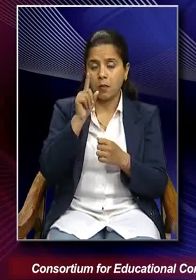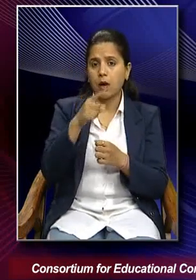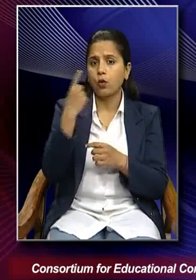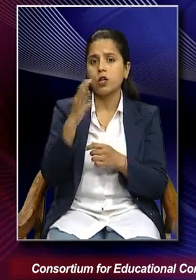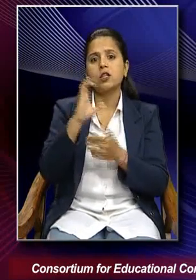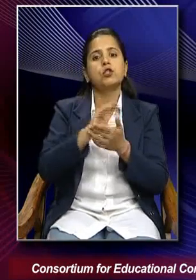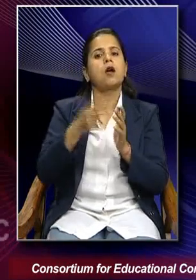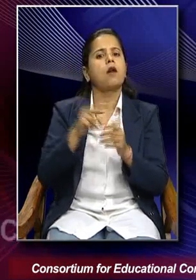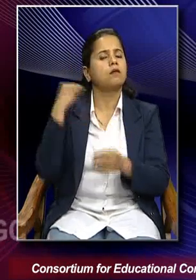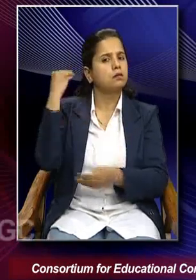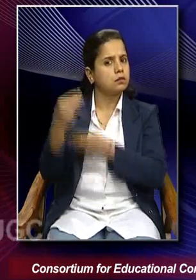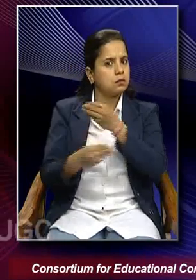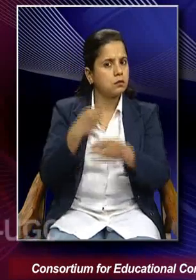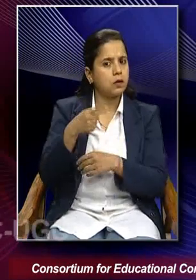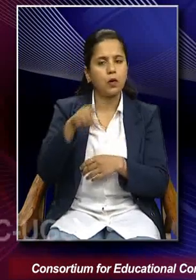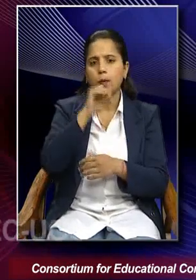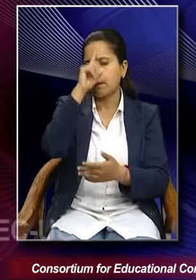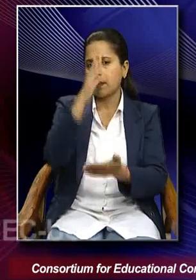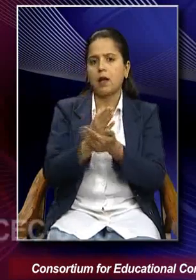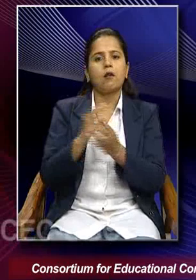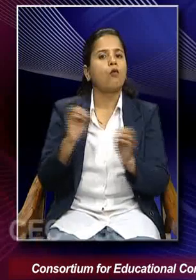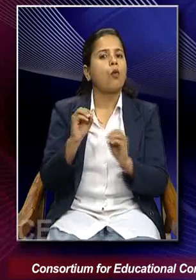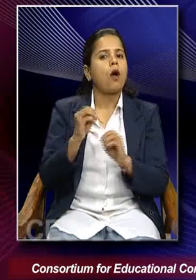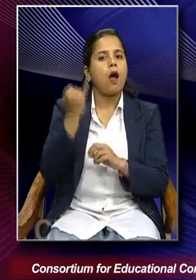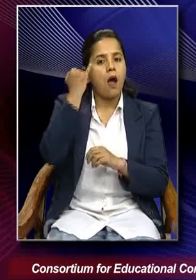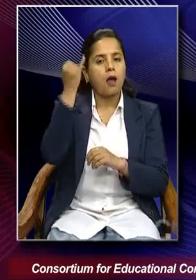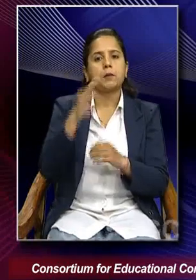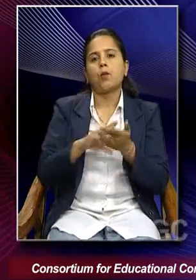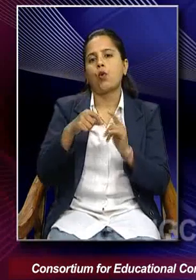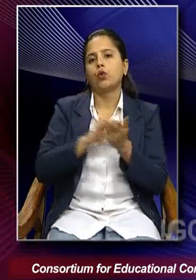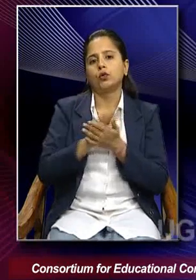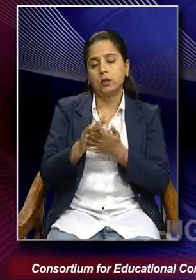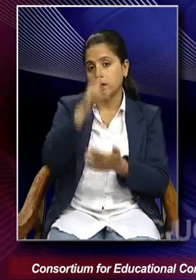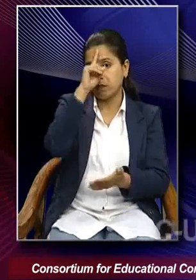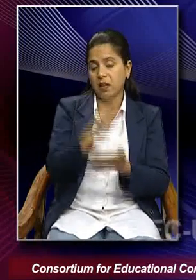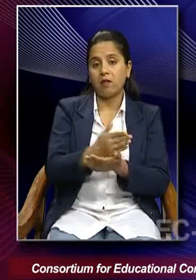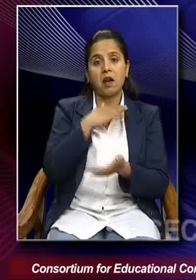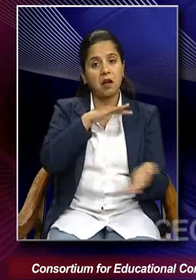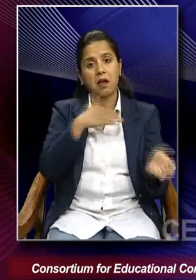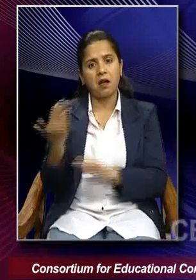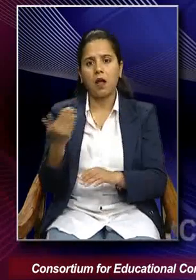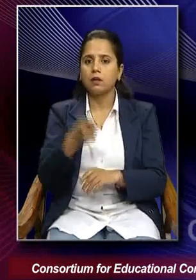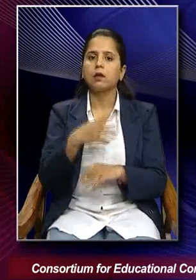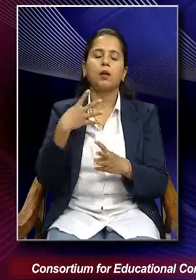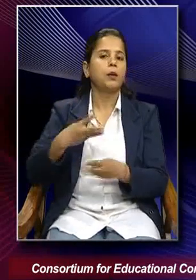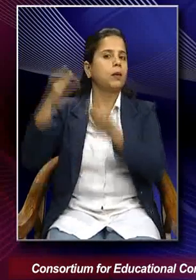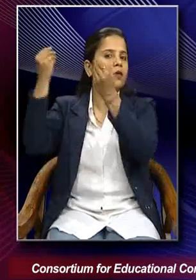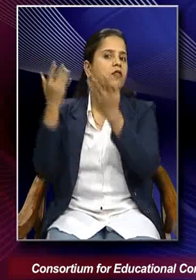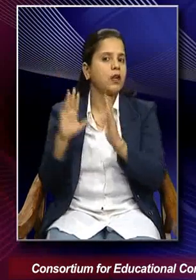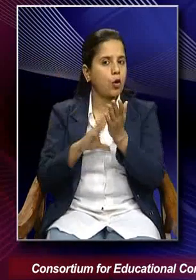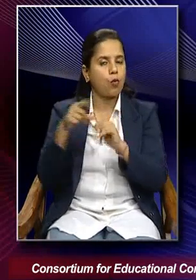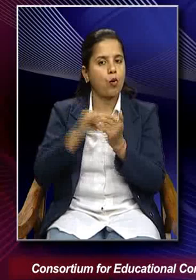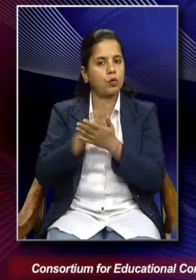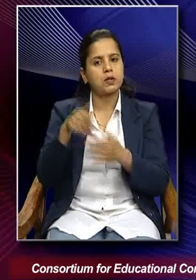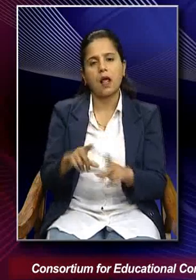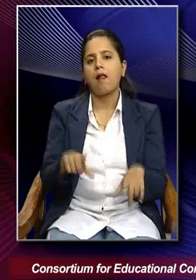Charvak tradition which do not believe in the idea of moksha, and they believe that death is moksha, or that is the end